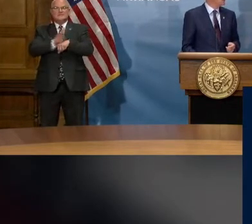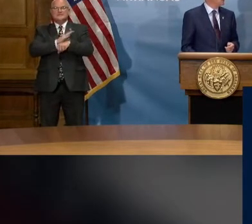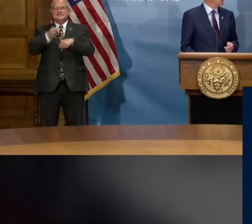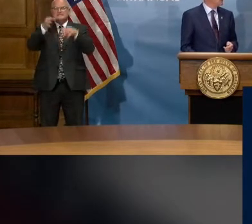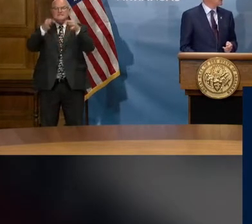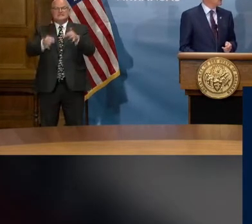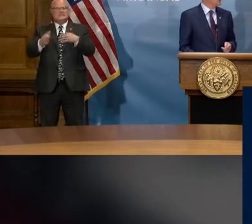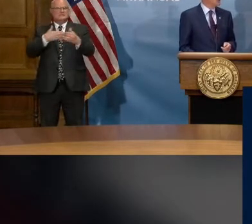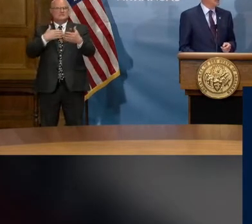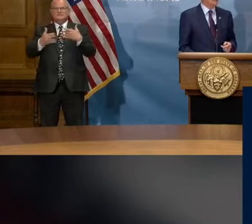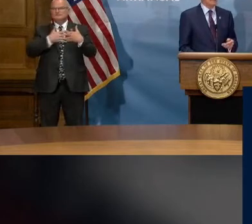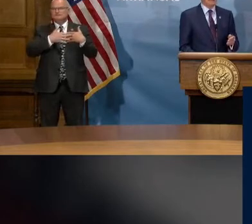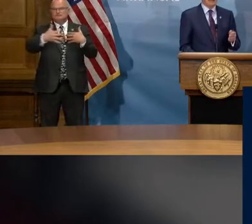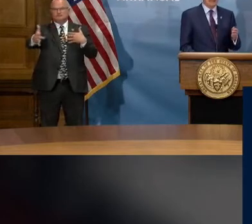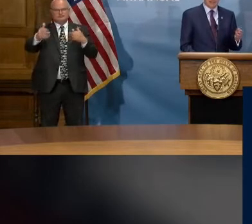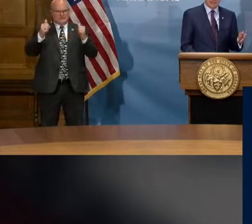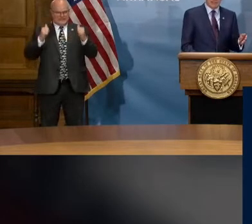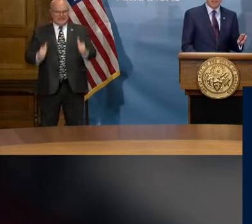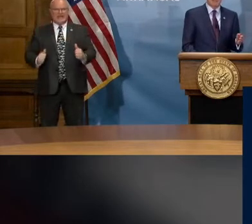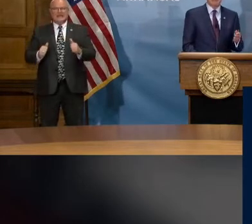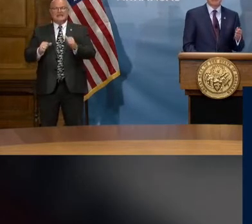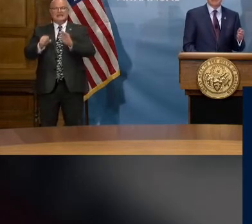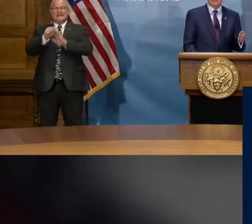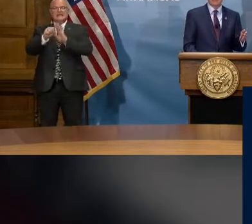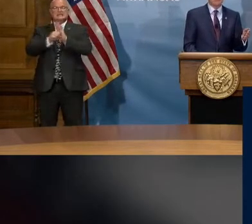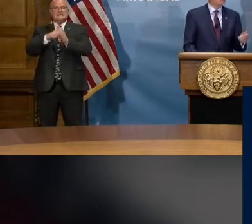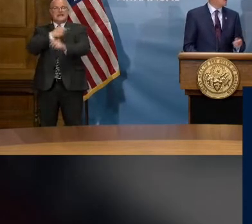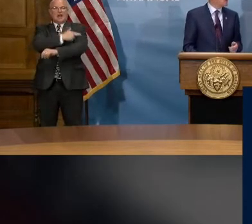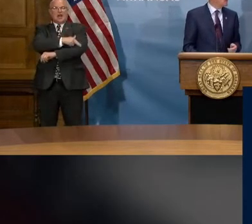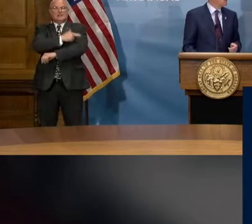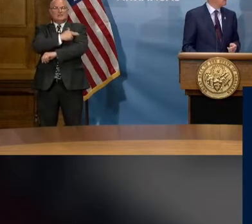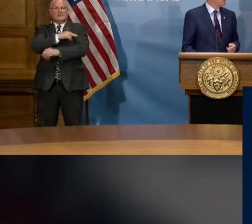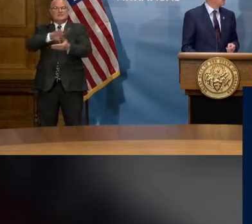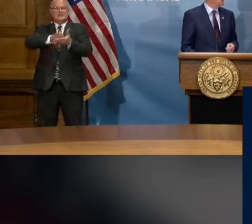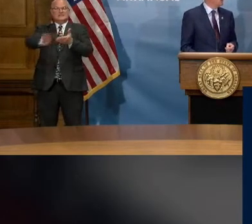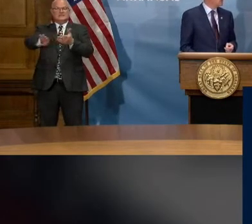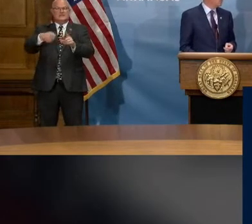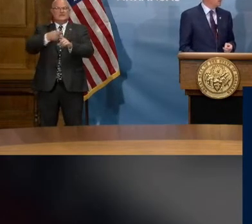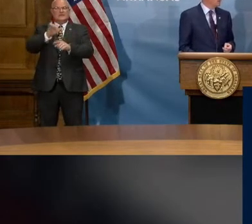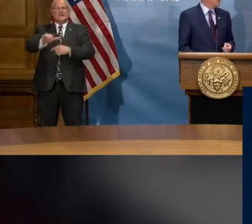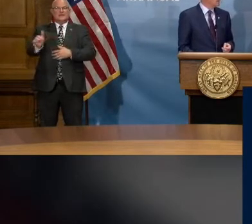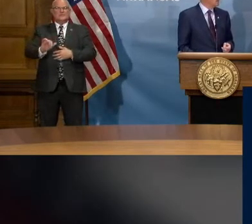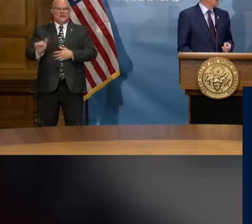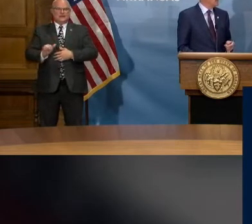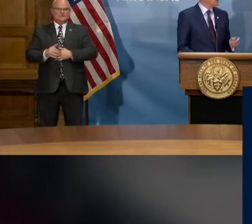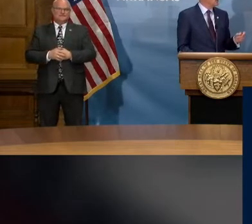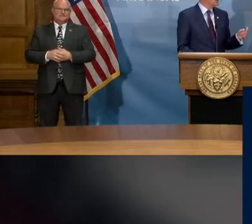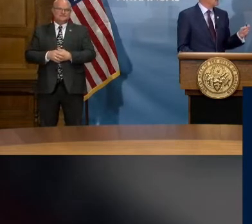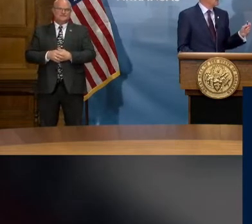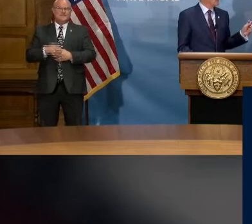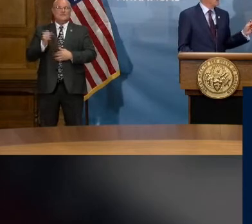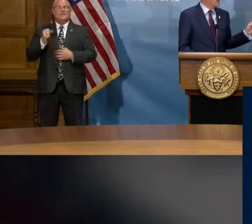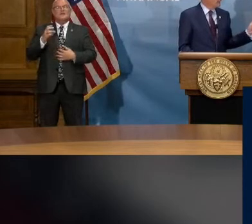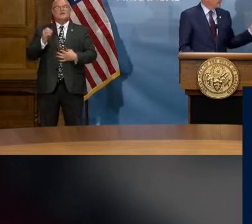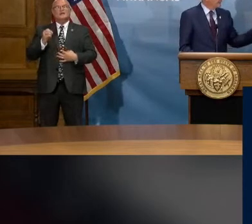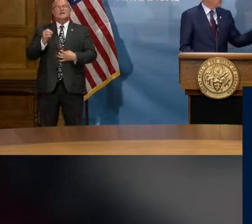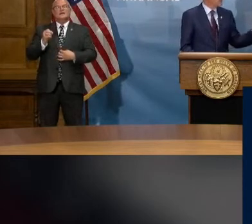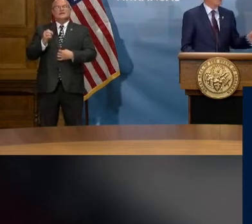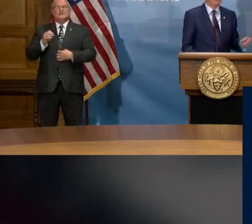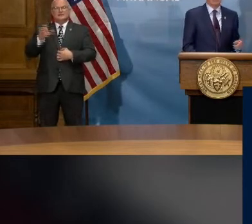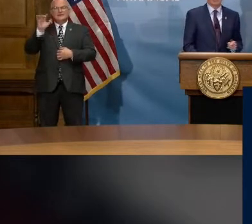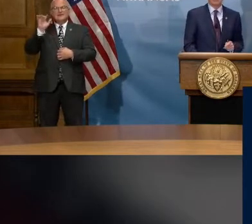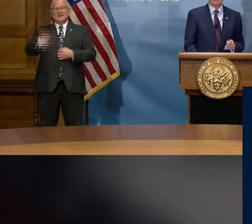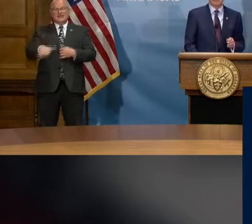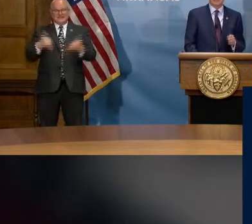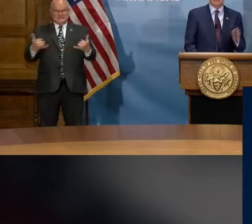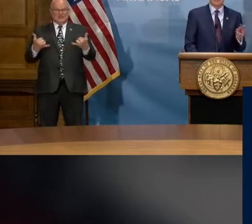their own decisions again, and state hospitals and others are exempted from it as well. And so that's sort